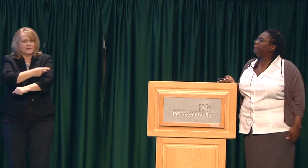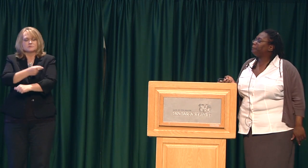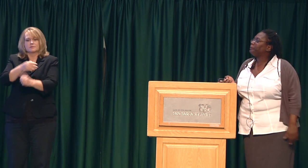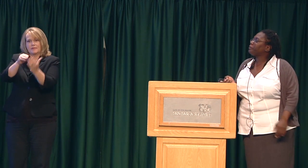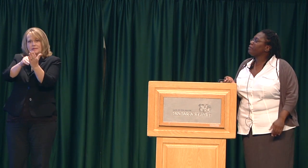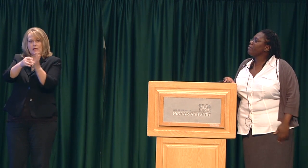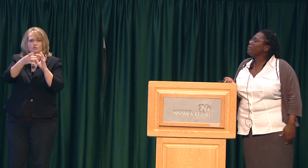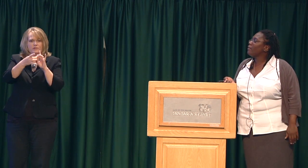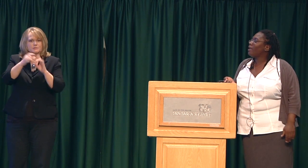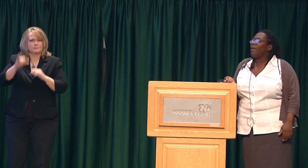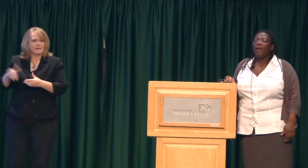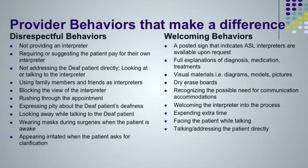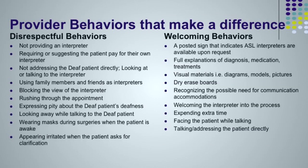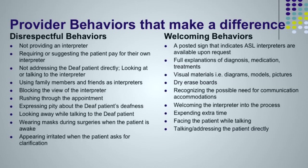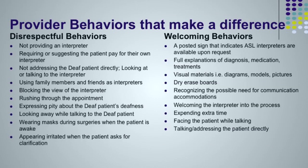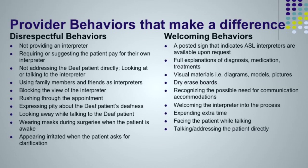up.